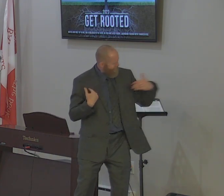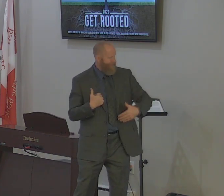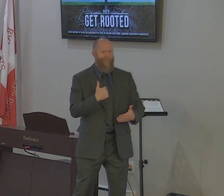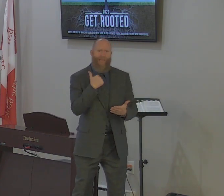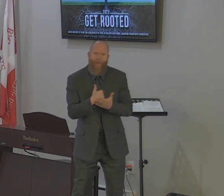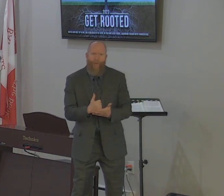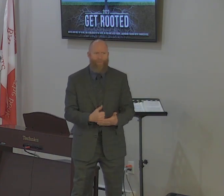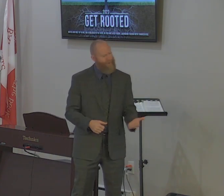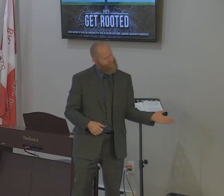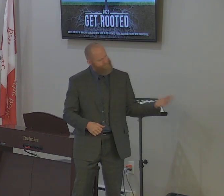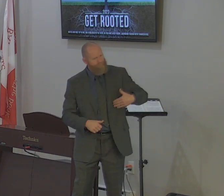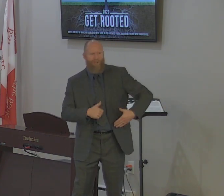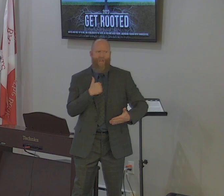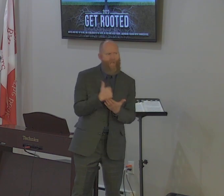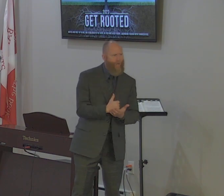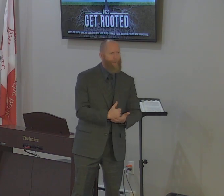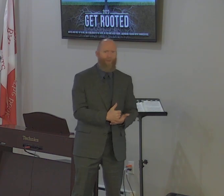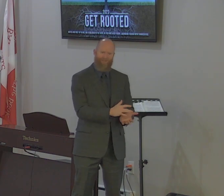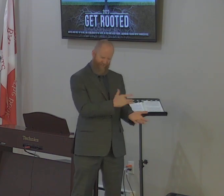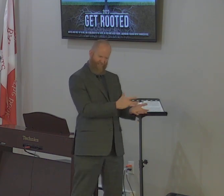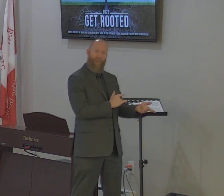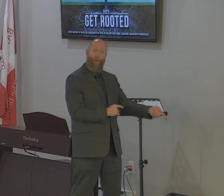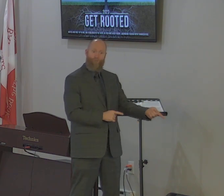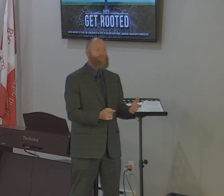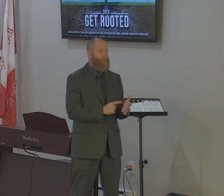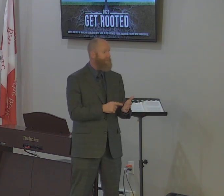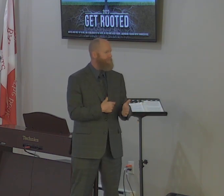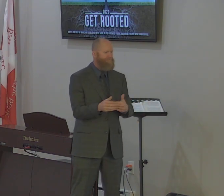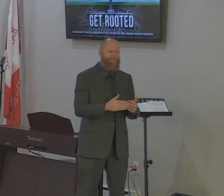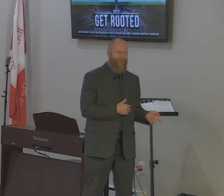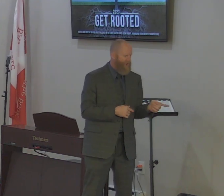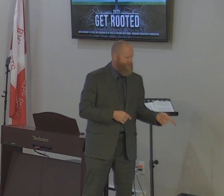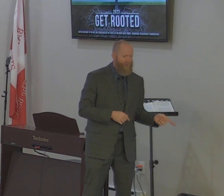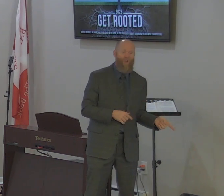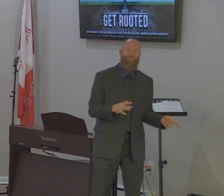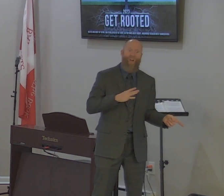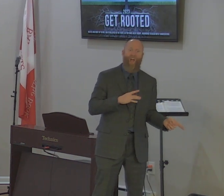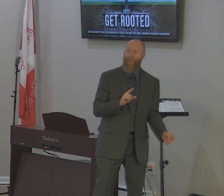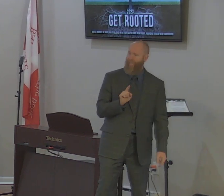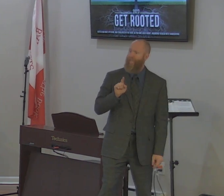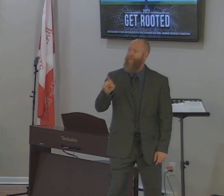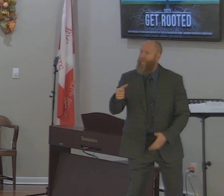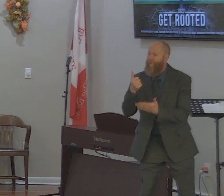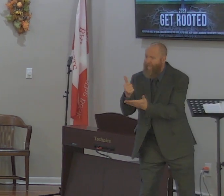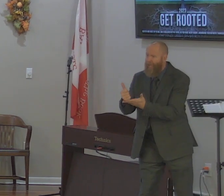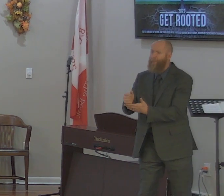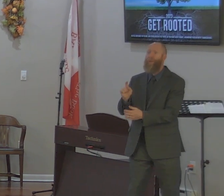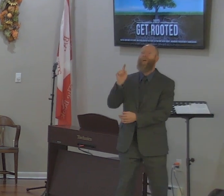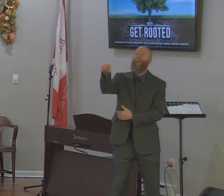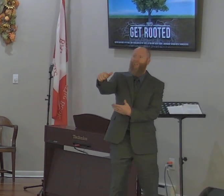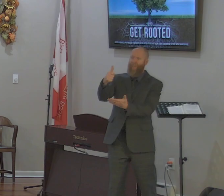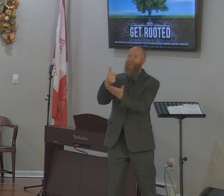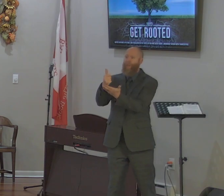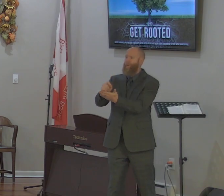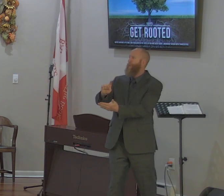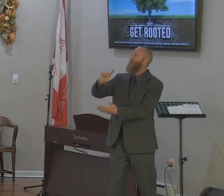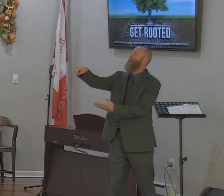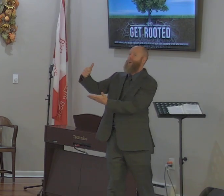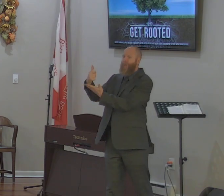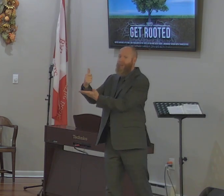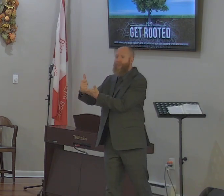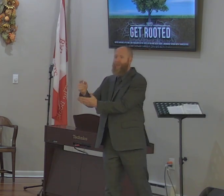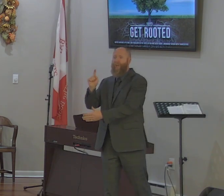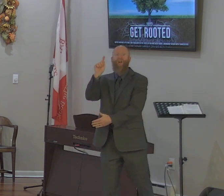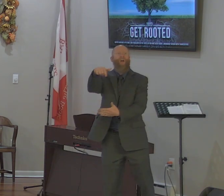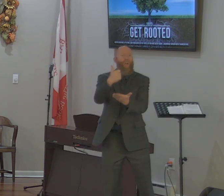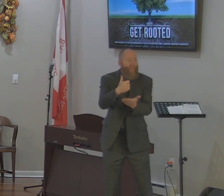you for the ministry. And you go run over here and do this and go help out over here and go do this. And it seems like